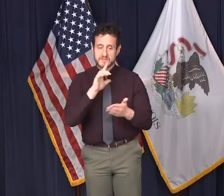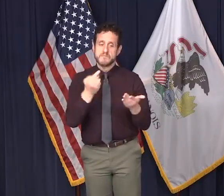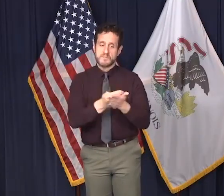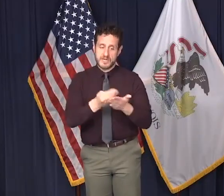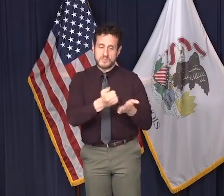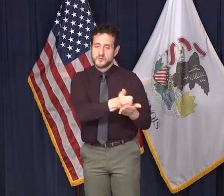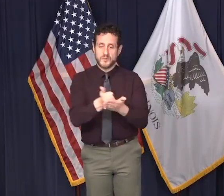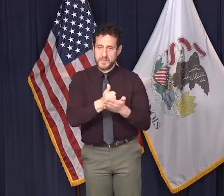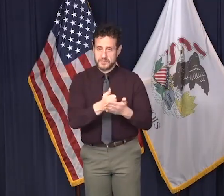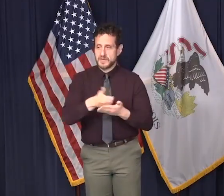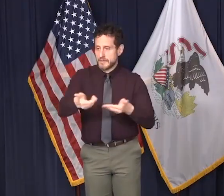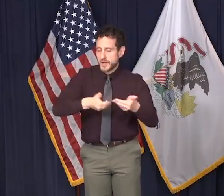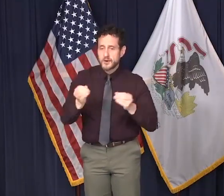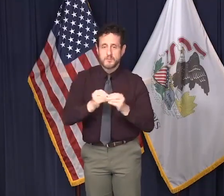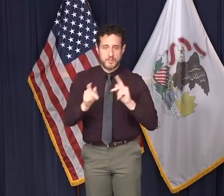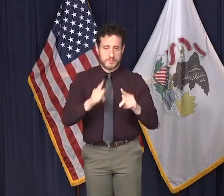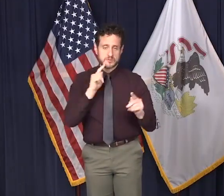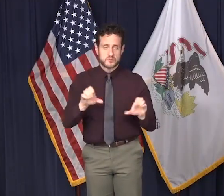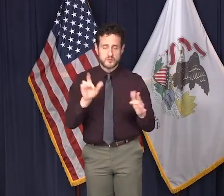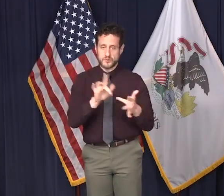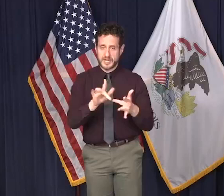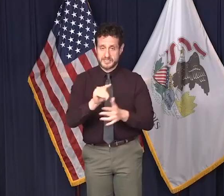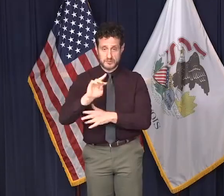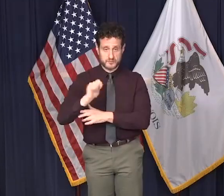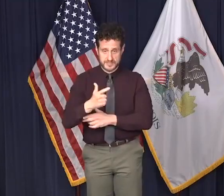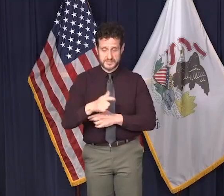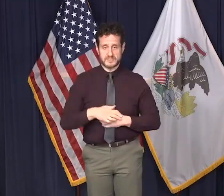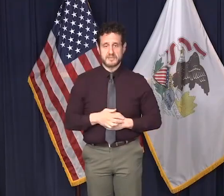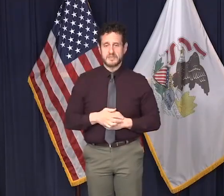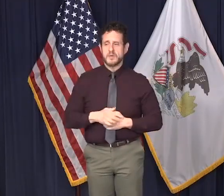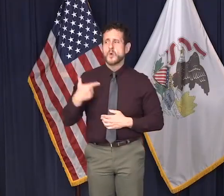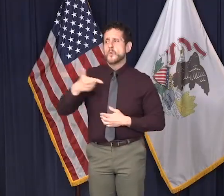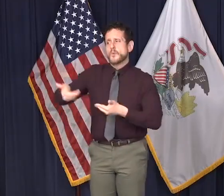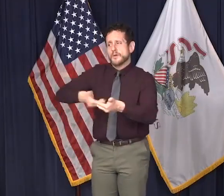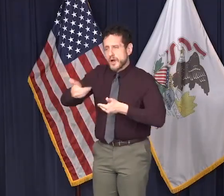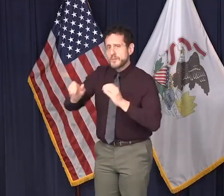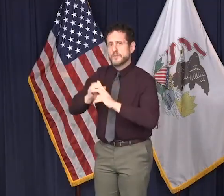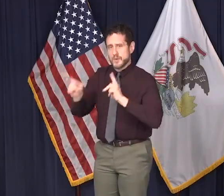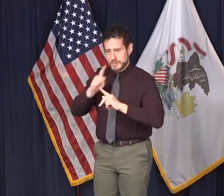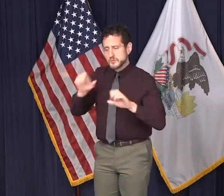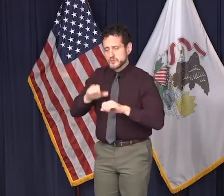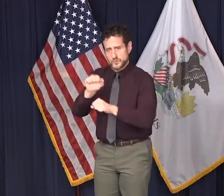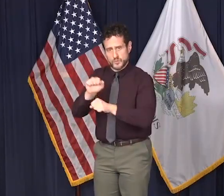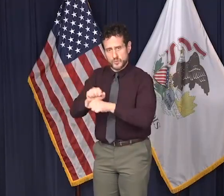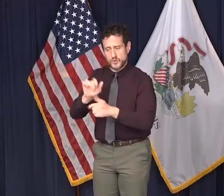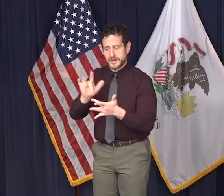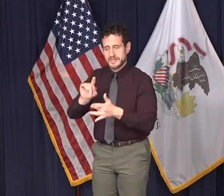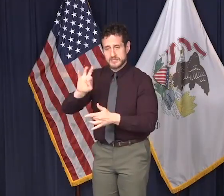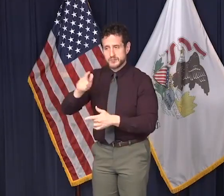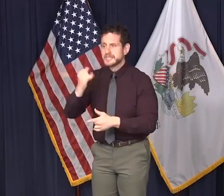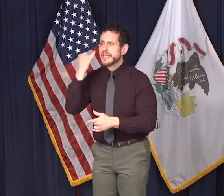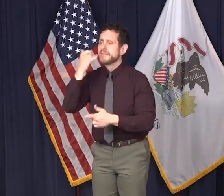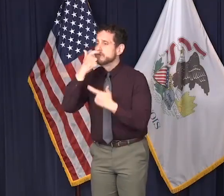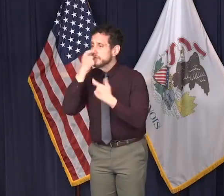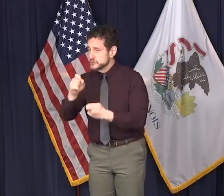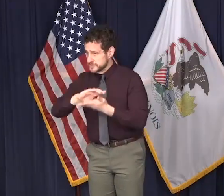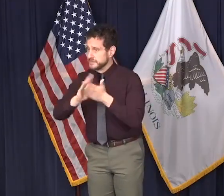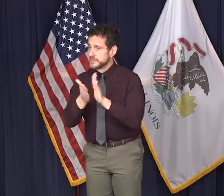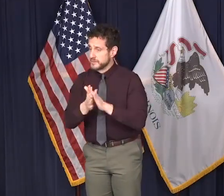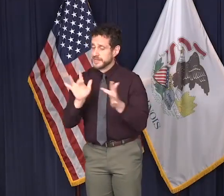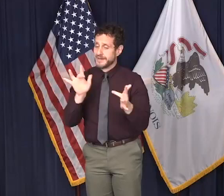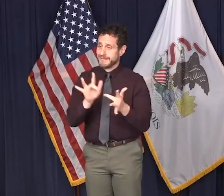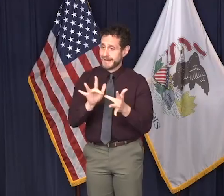come. Hiring continues, and anyone interested should connect with their local public health department if they want to become